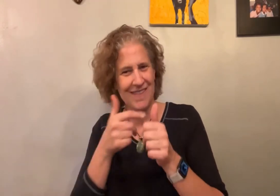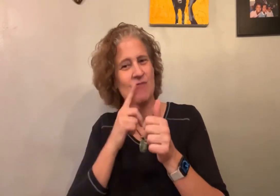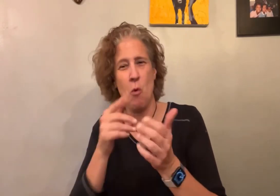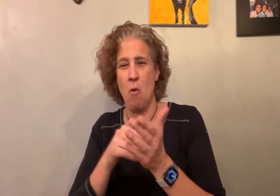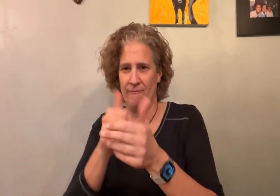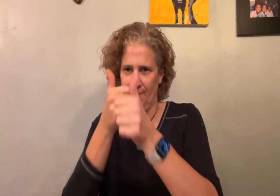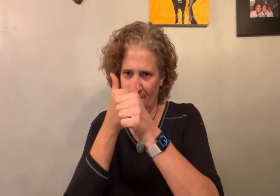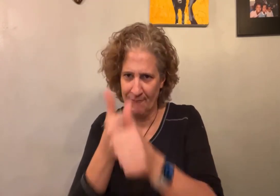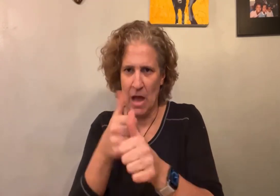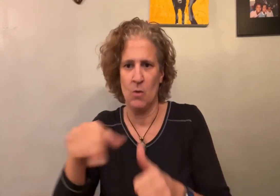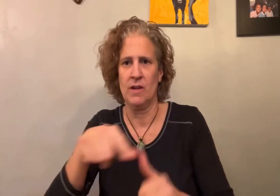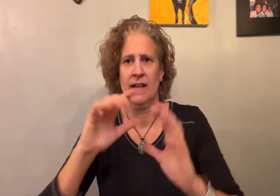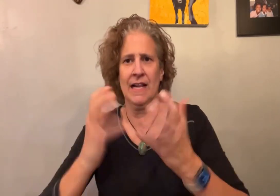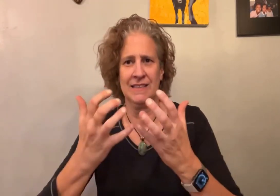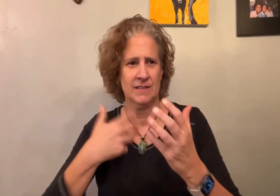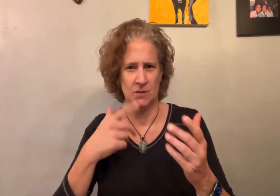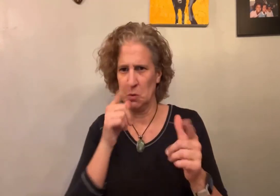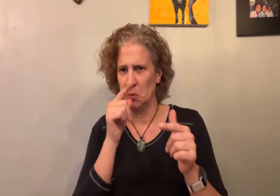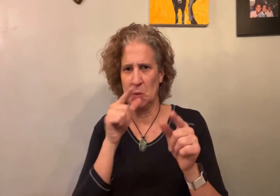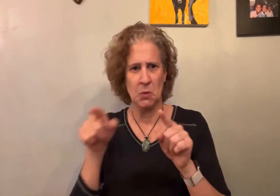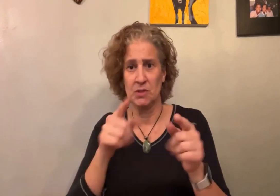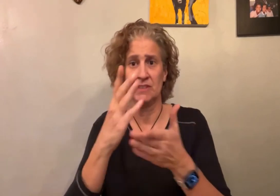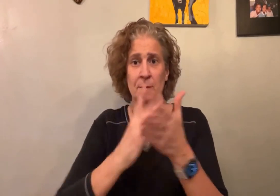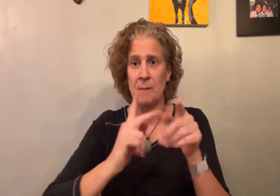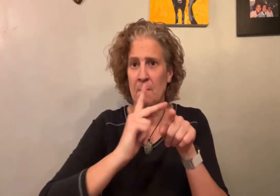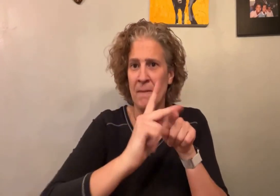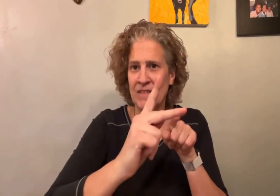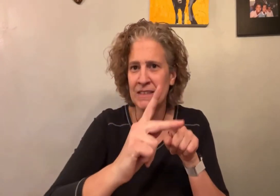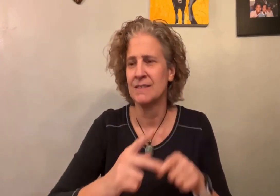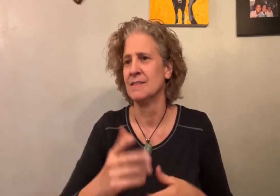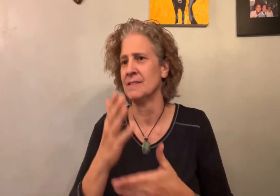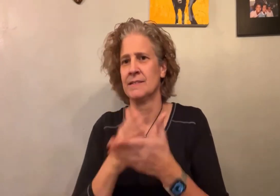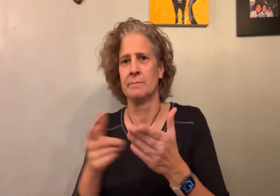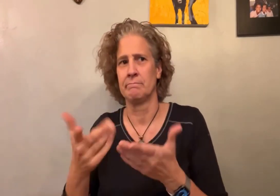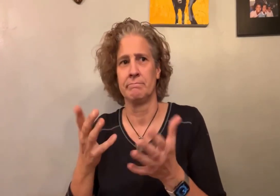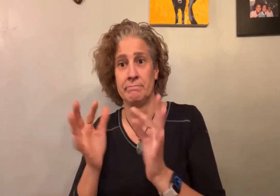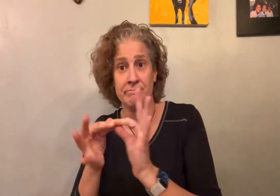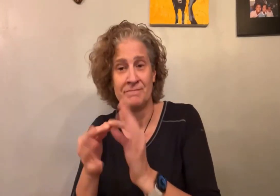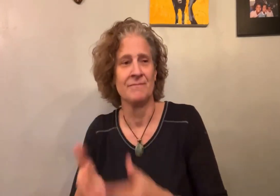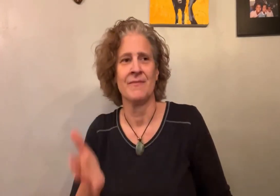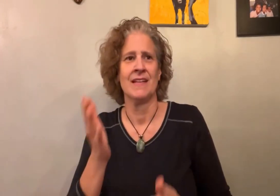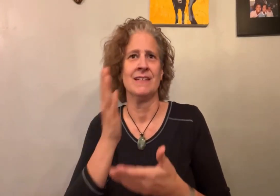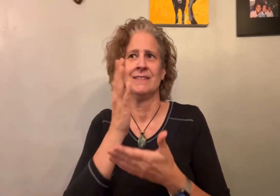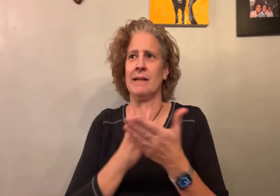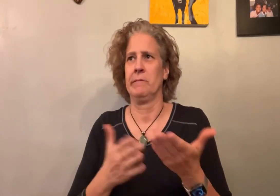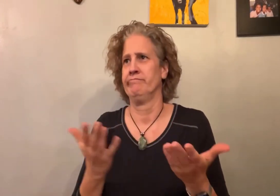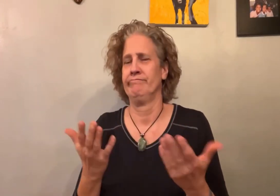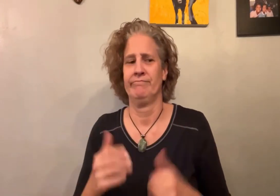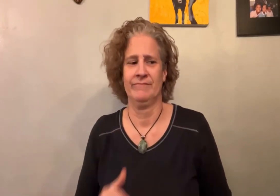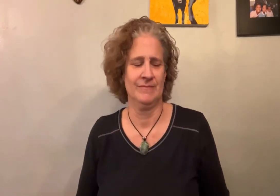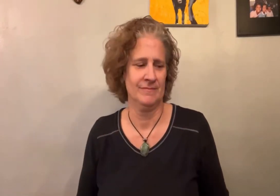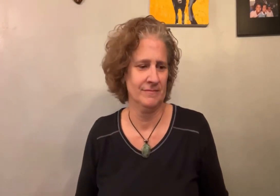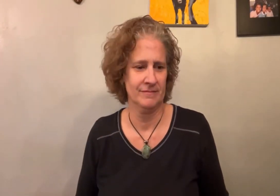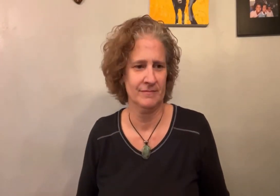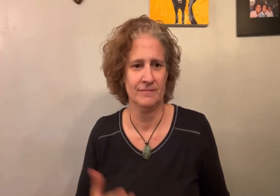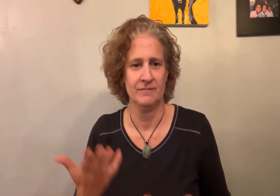Now, we are very fluid in terms of our curriculum. I follow the class, the demographics of the class. Sometimes we